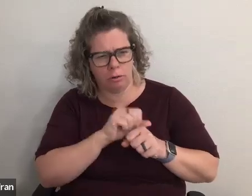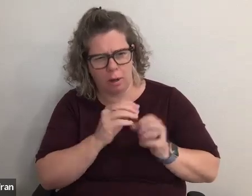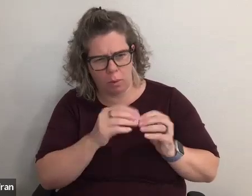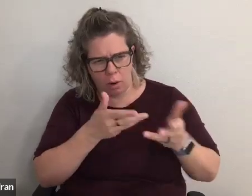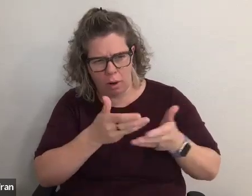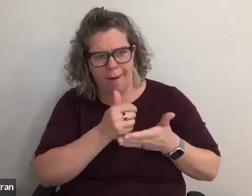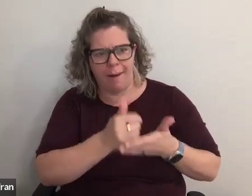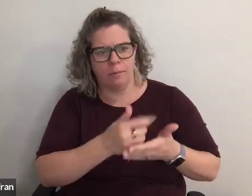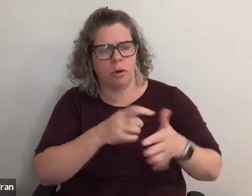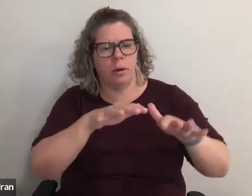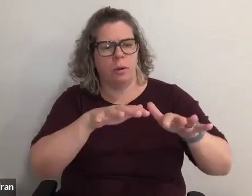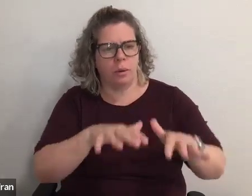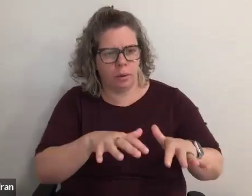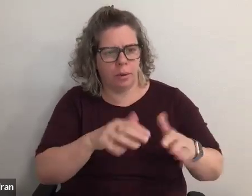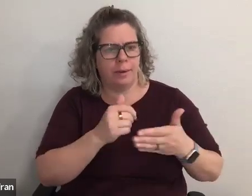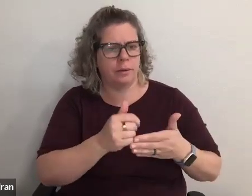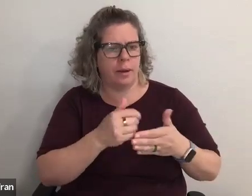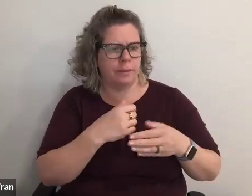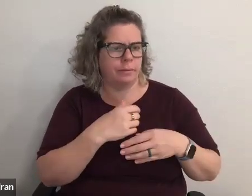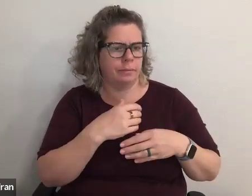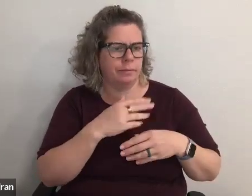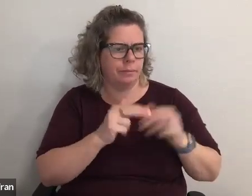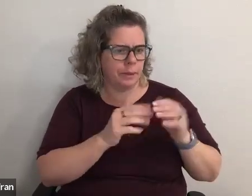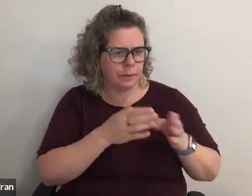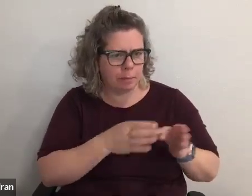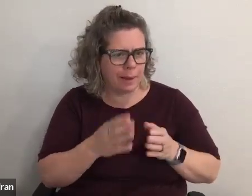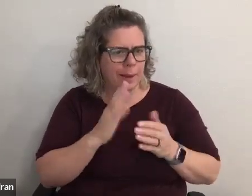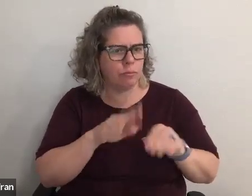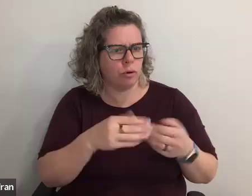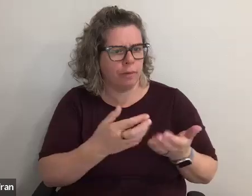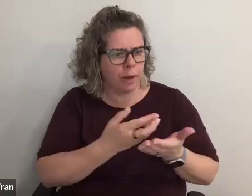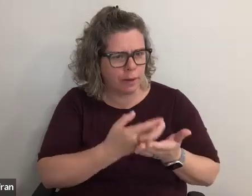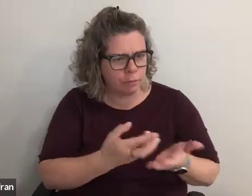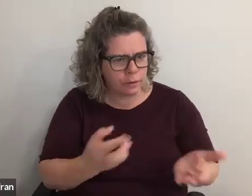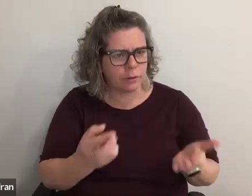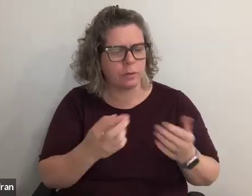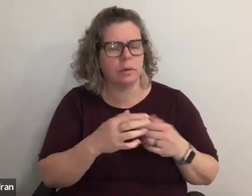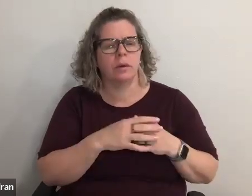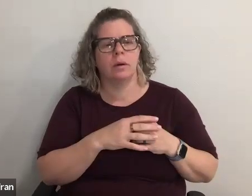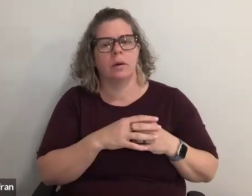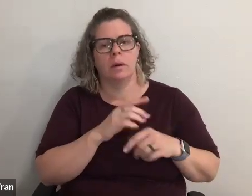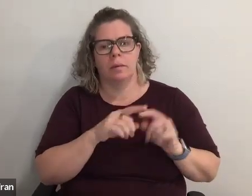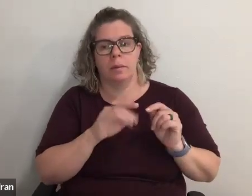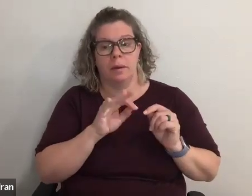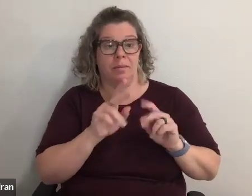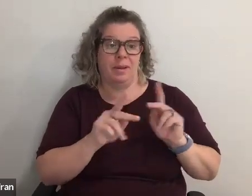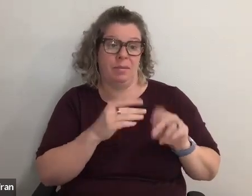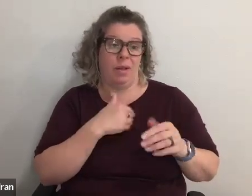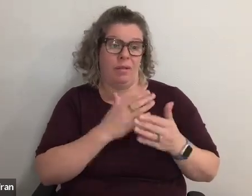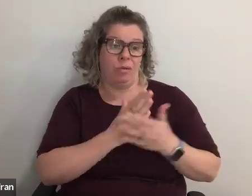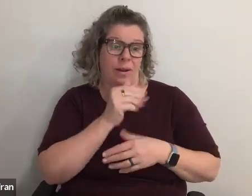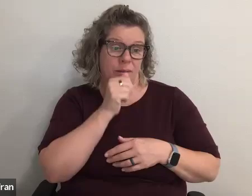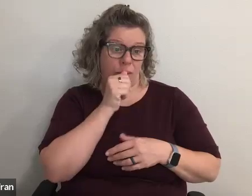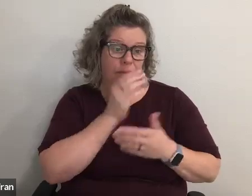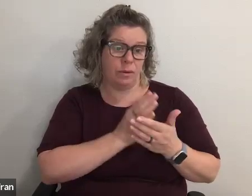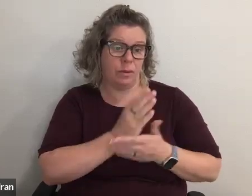we're getting to release some information so we can have a conversation with the resources. We can help connect people to resources, but people have rights, privacy rights.